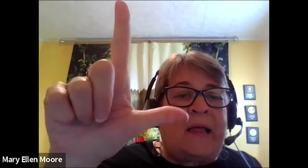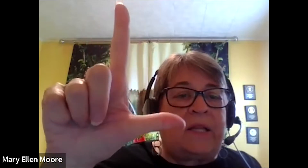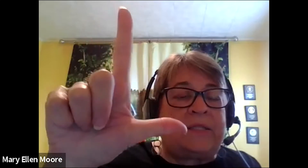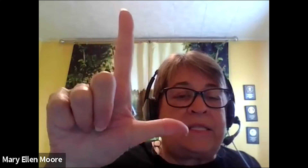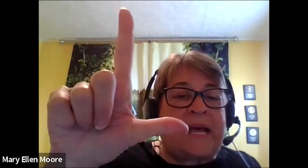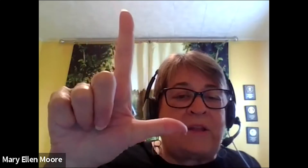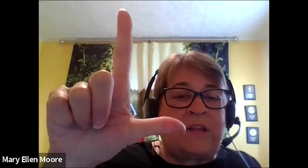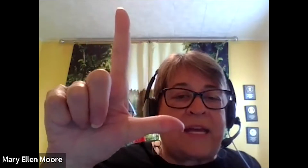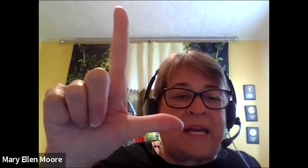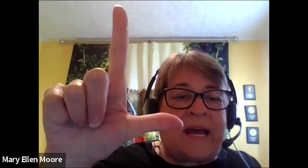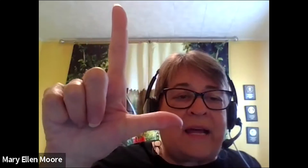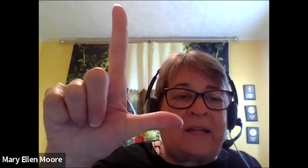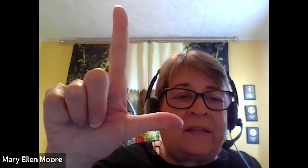L. Does that look like an L?